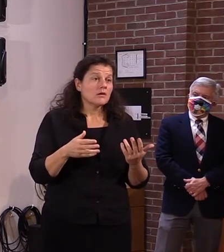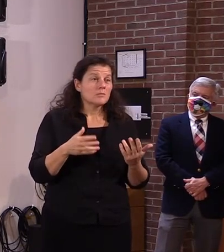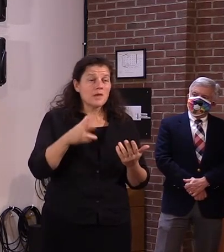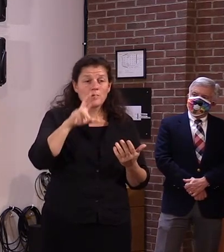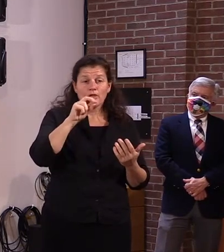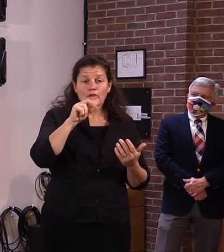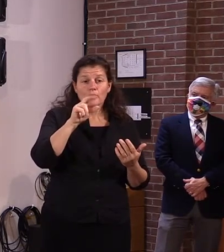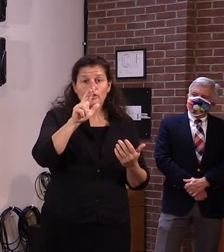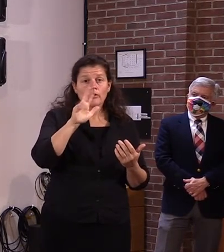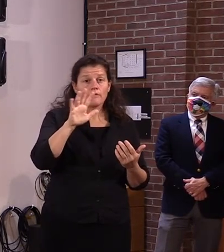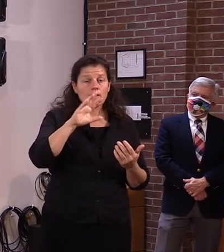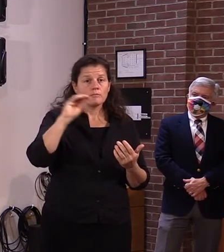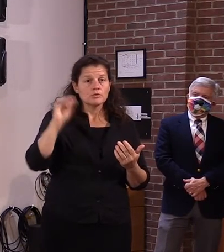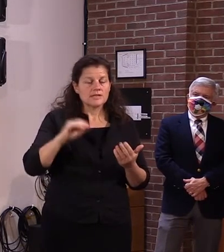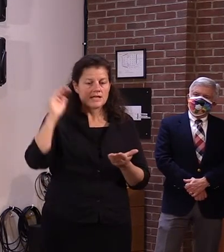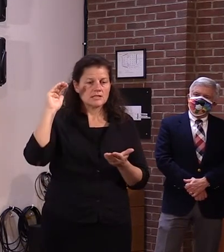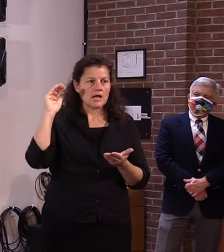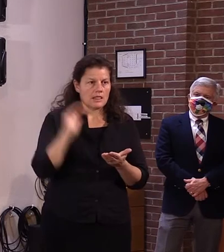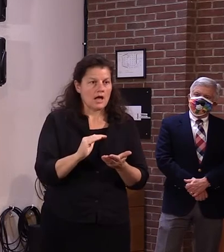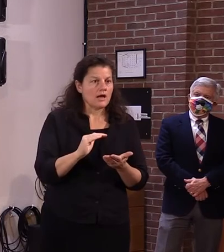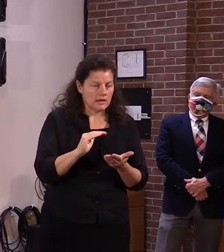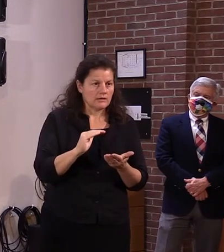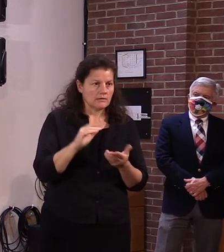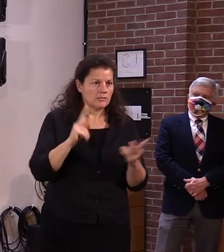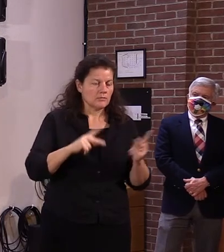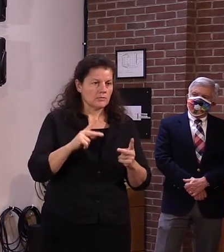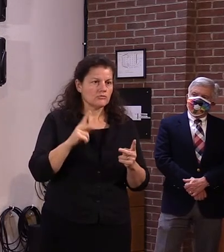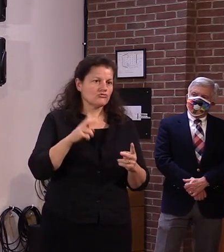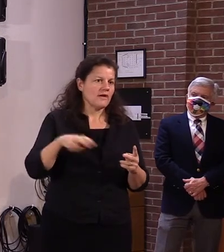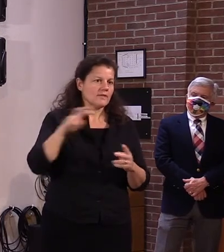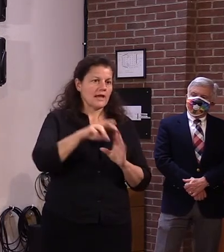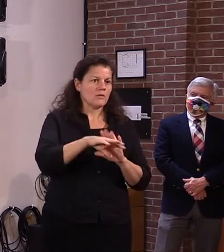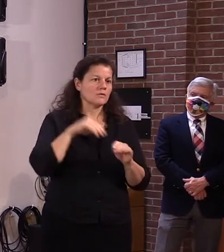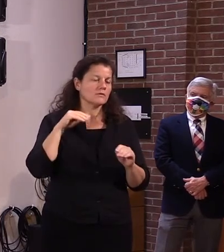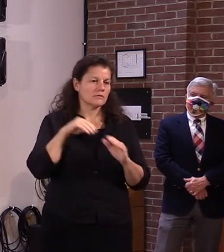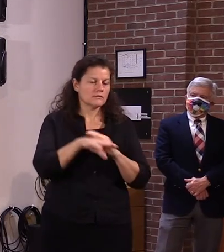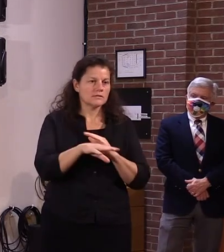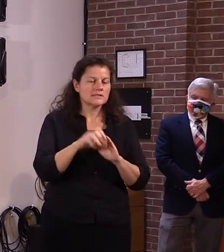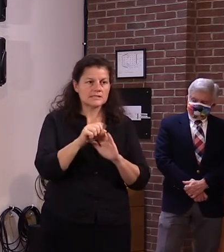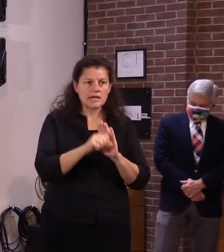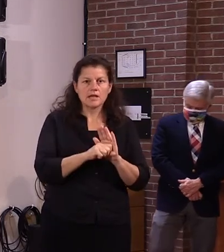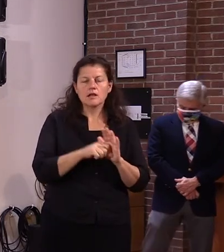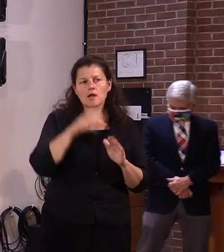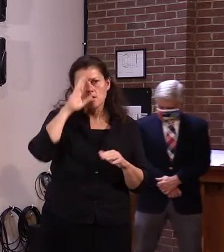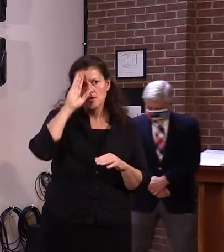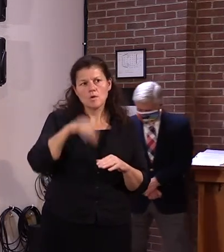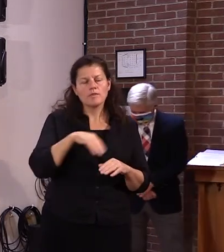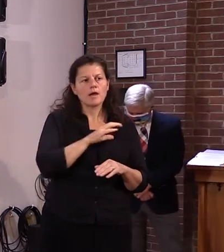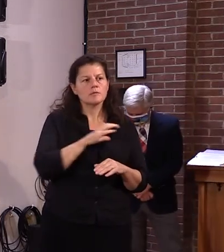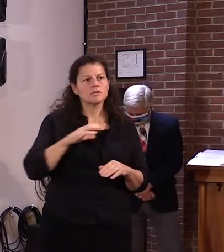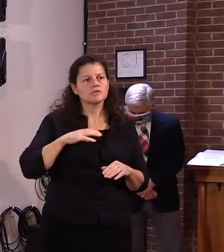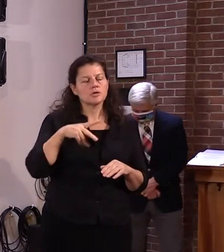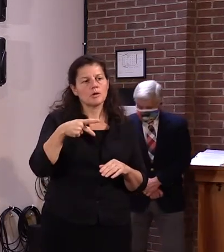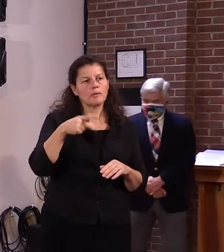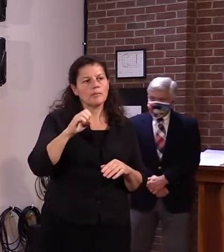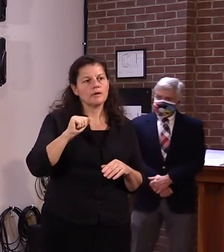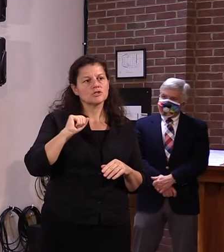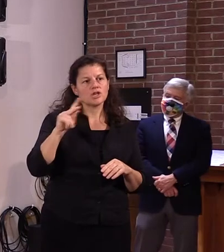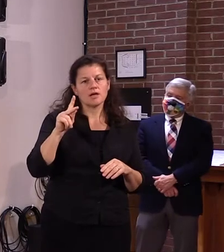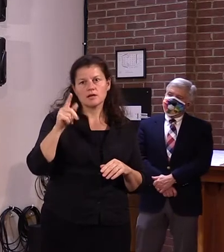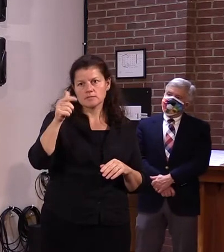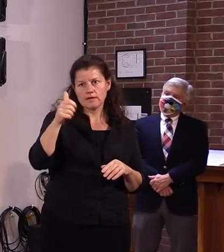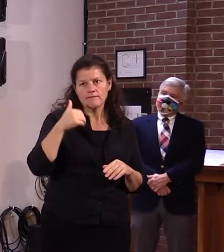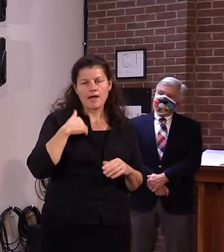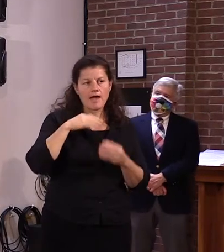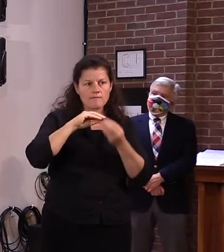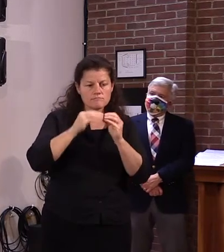30-35% decline. I know Commissioner Pichek has also has data that shows there has been a decline in